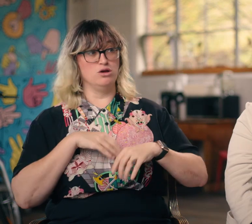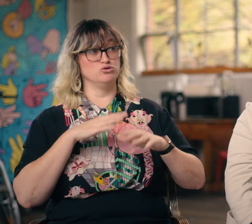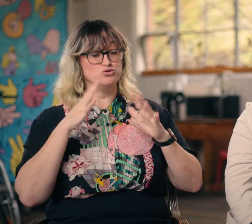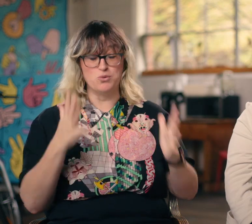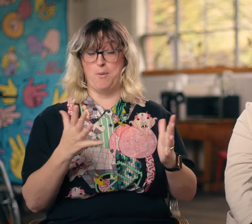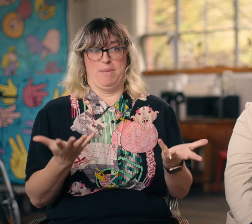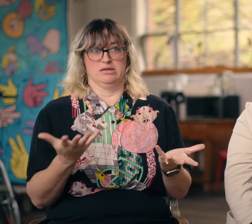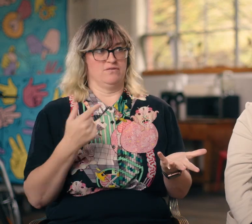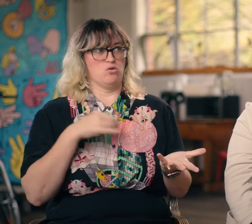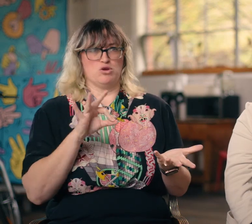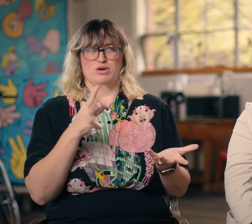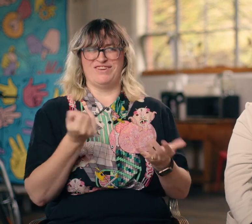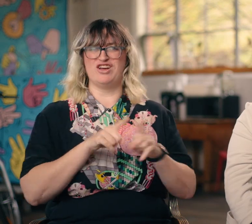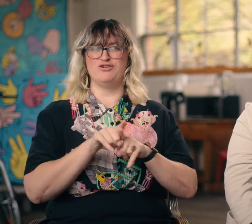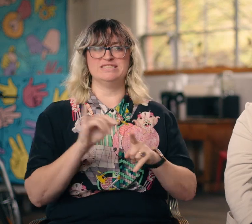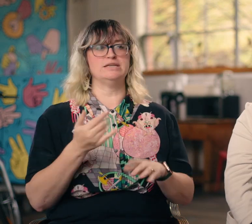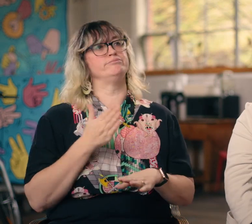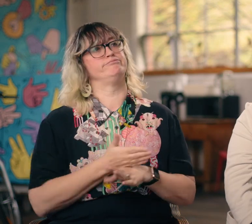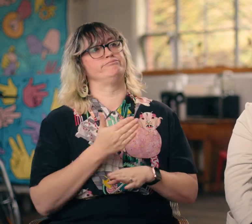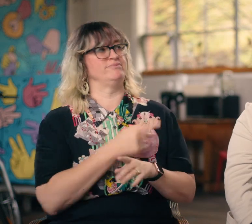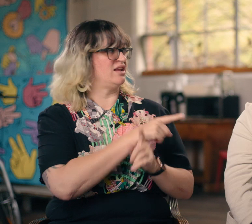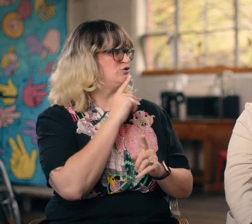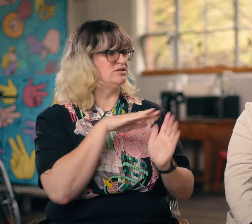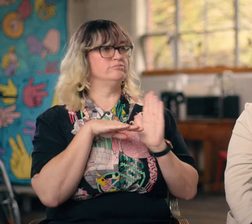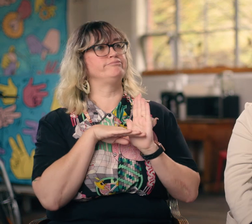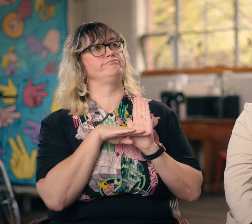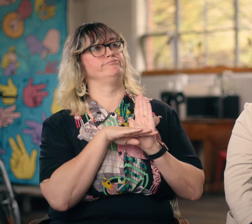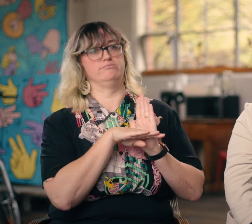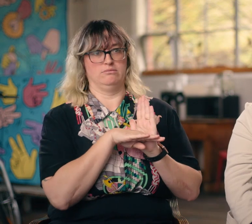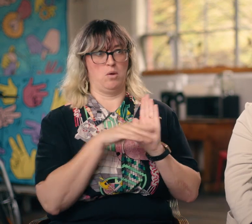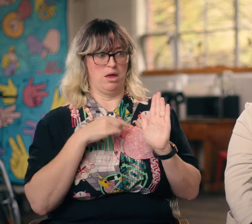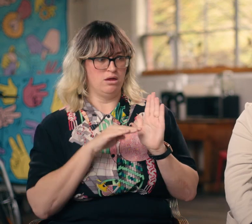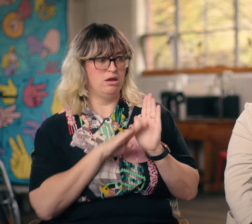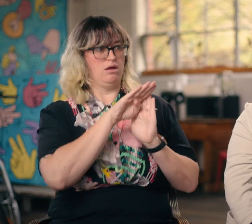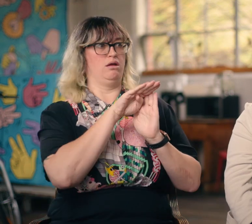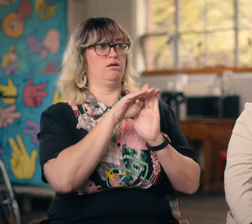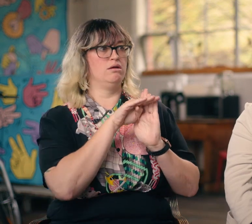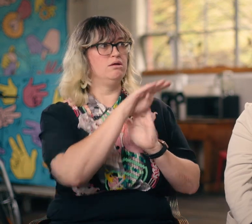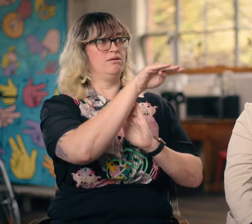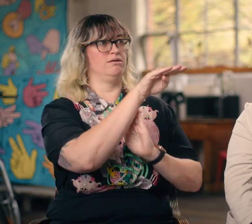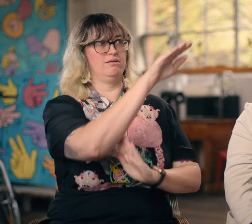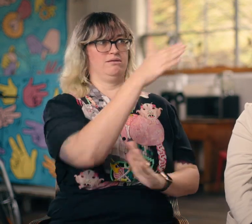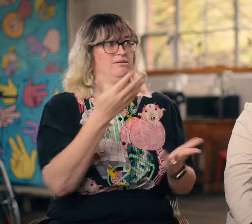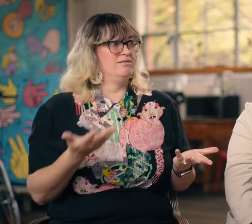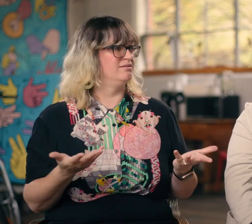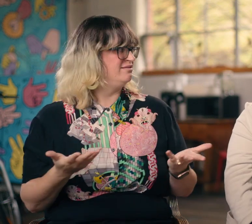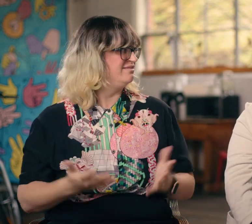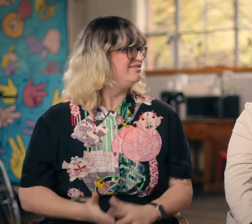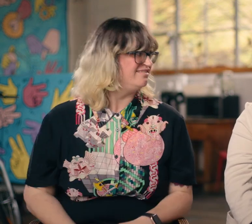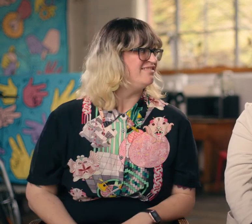meant I was able to learn so much. Without those opportunities, my work and my career would plateau. I've now been given the opportunity to grow